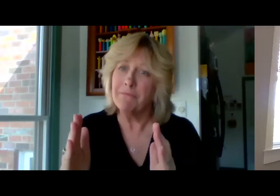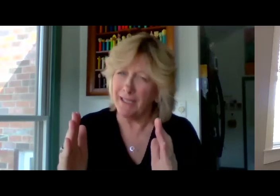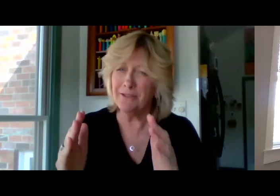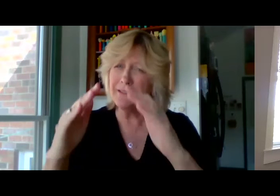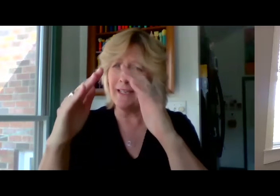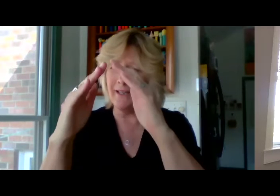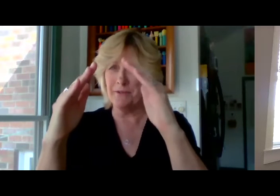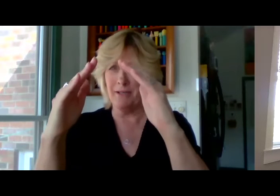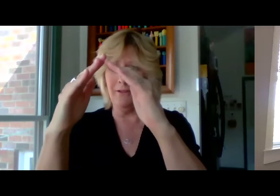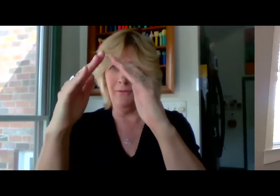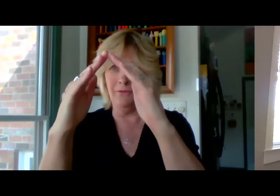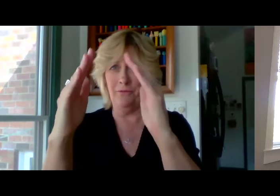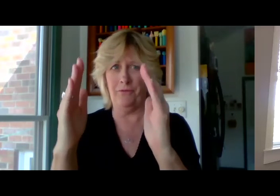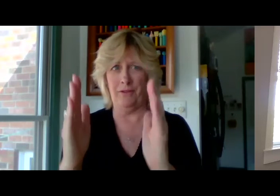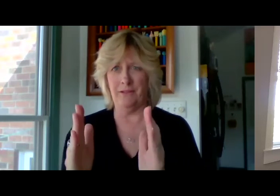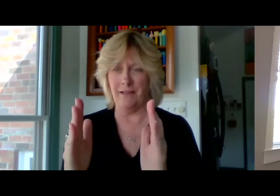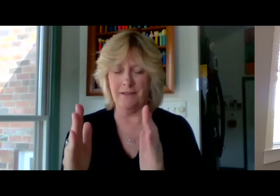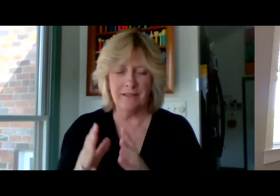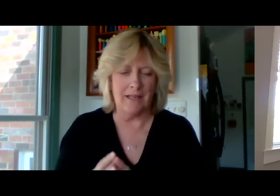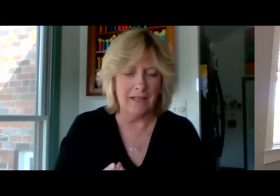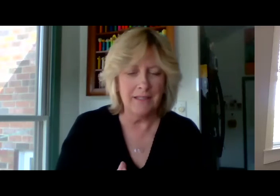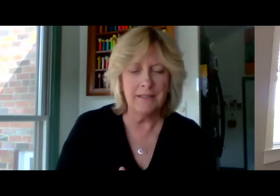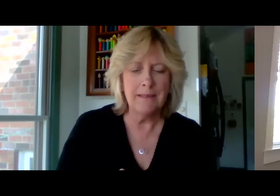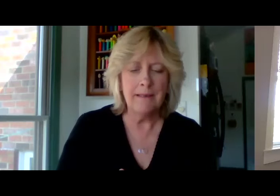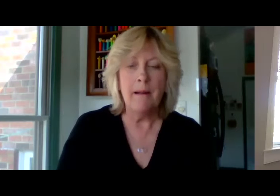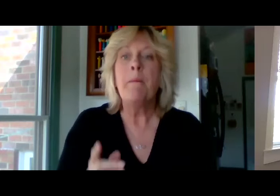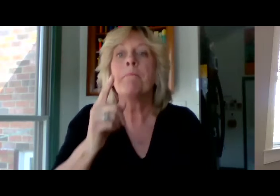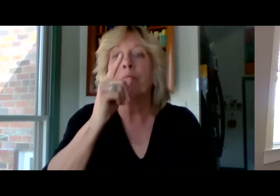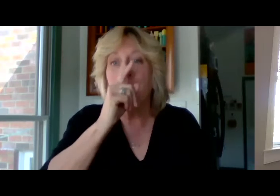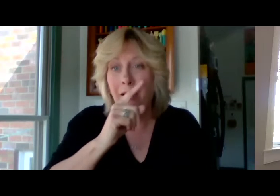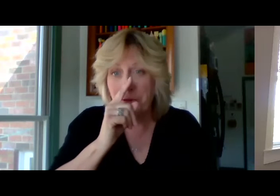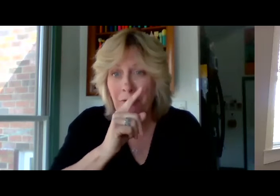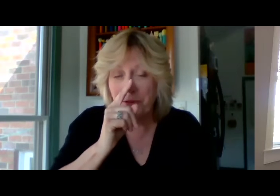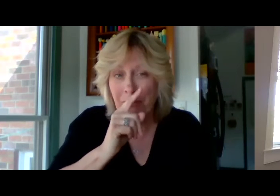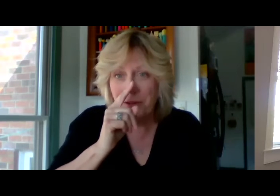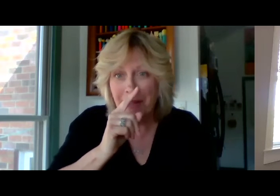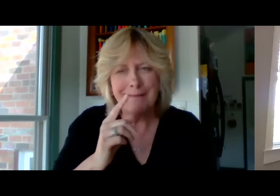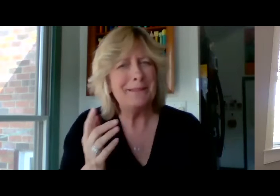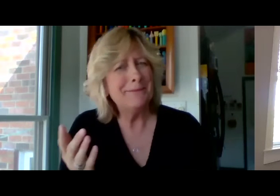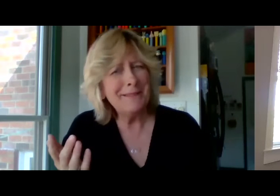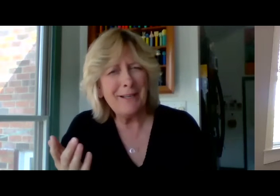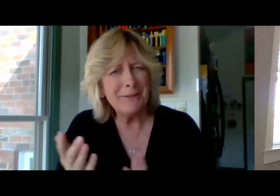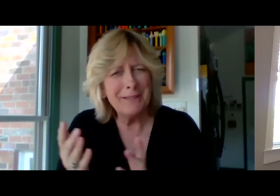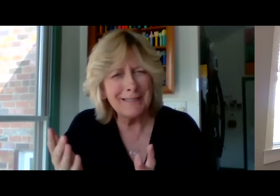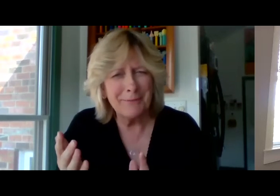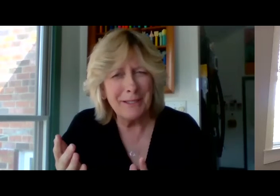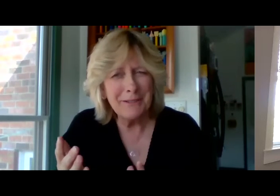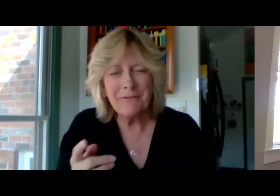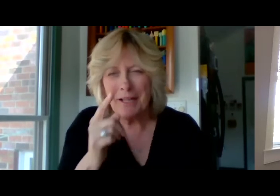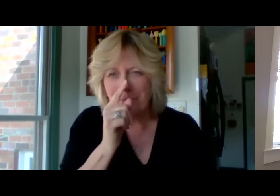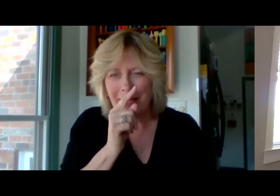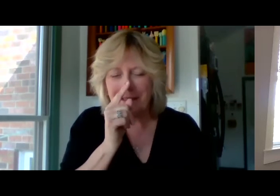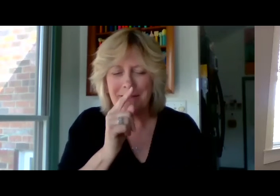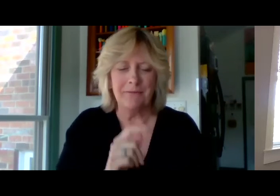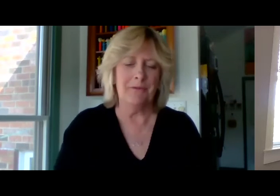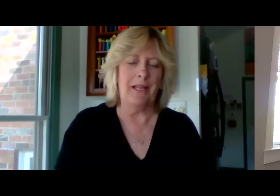House, kind of looks like a house, right? The roof down to the sides. Mouse, don't really have a good explanation